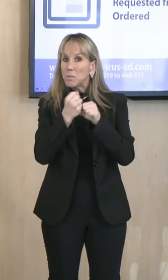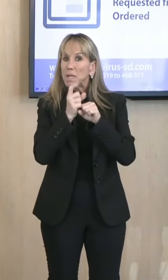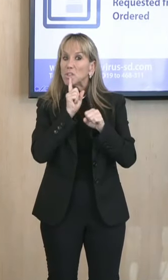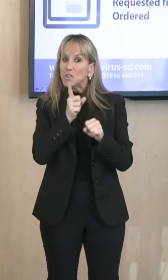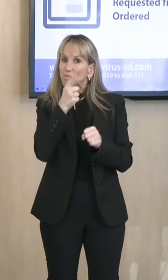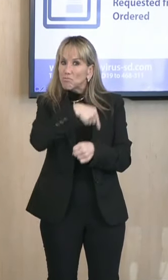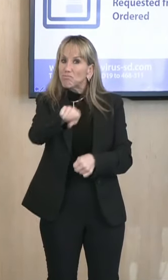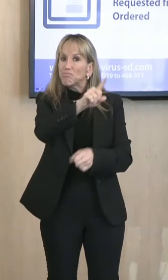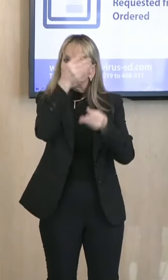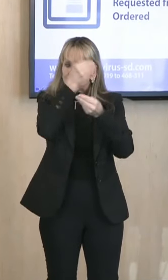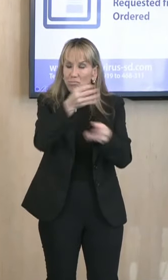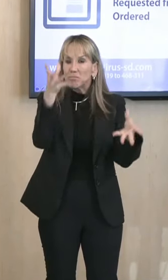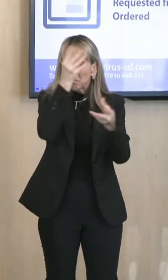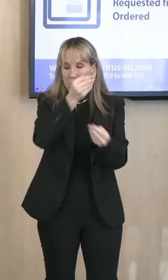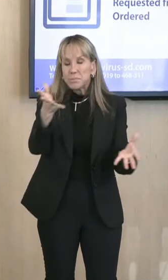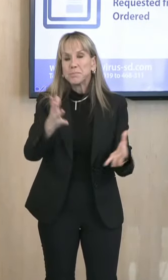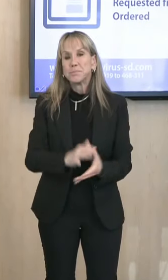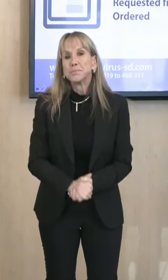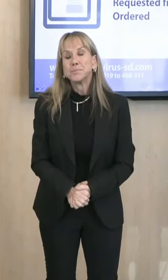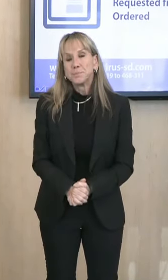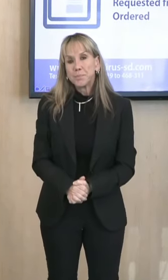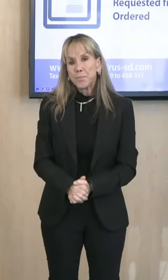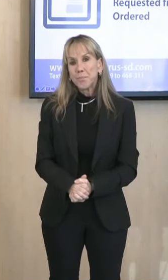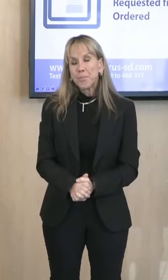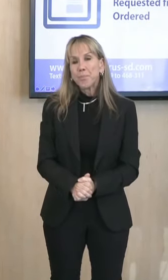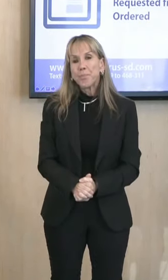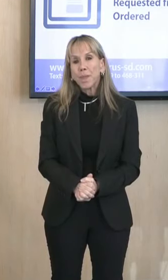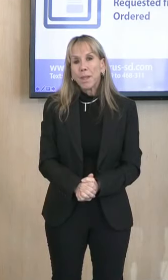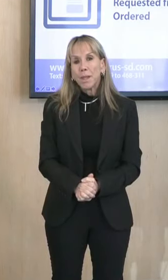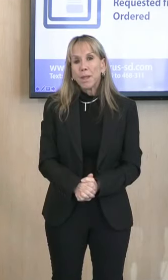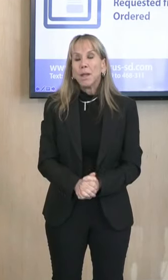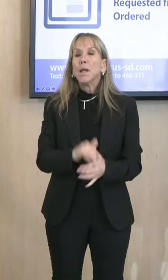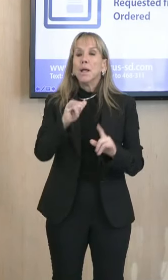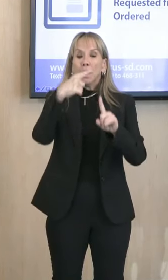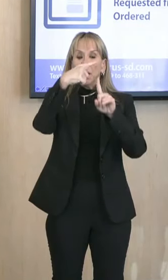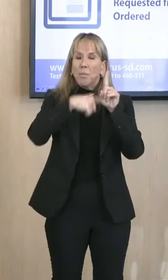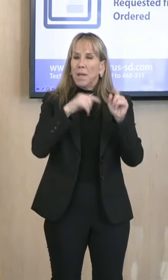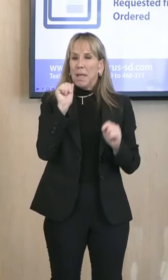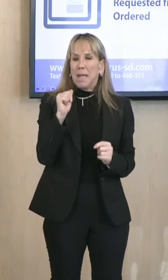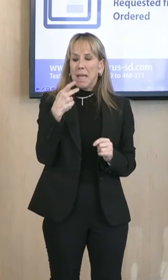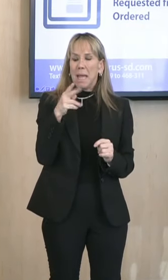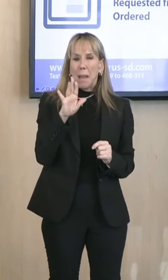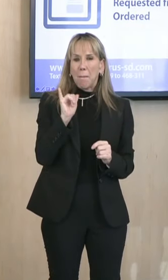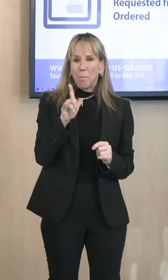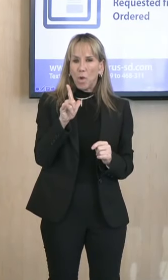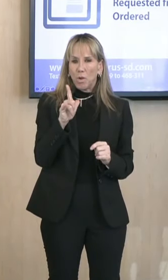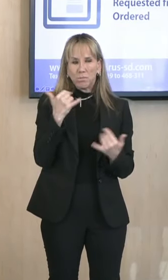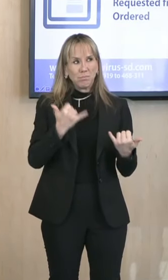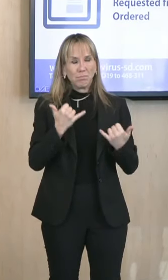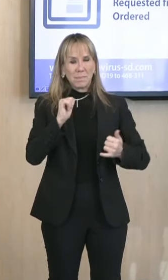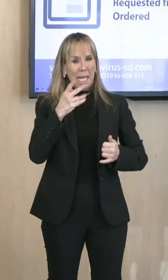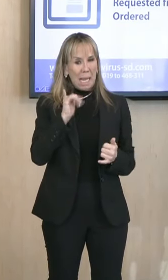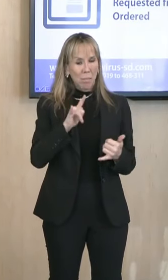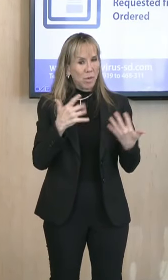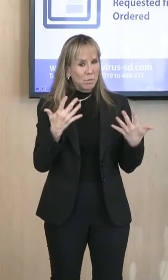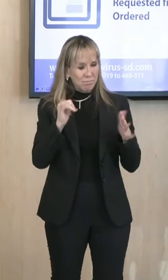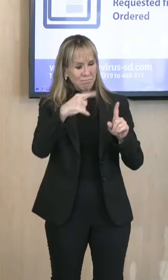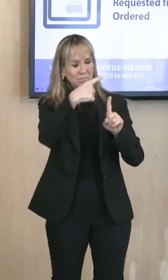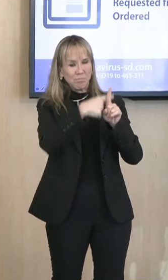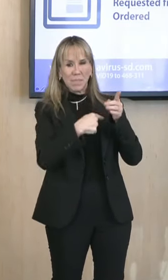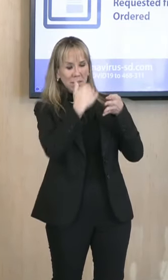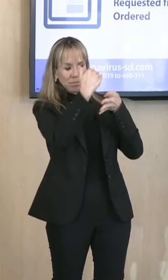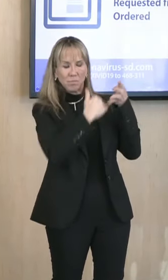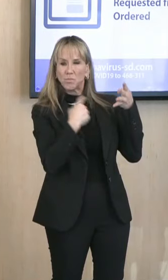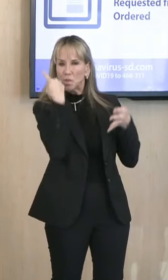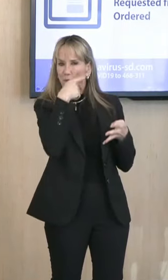updated. Now, I want to spend a minute talking about the month of April, and the importance that this month plays. And I would like